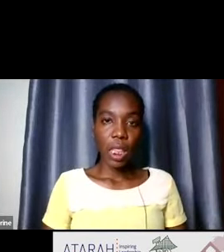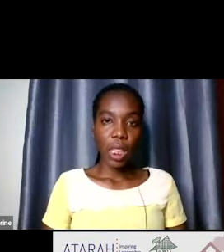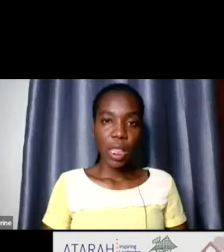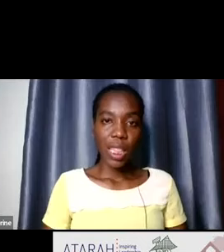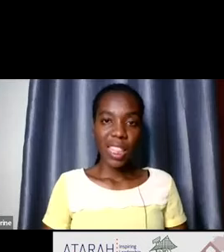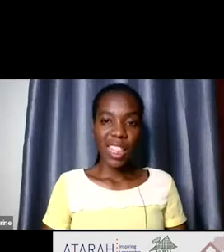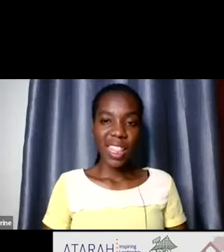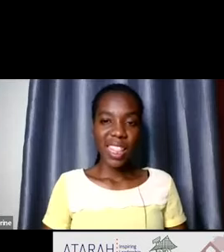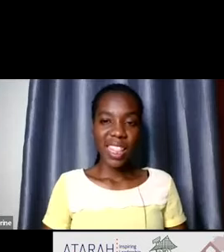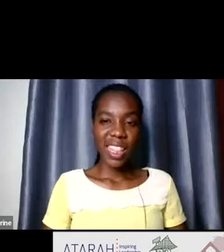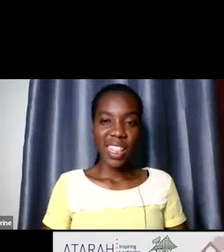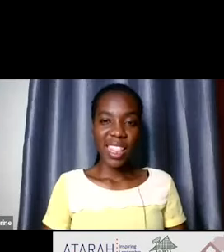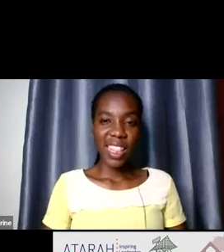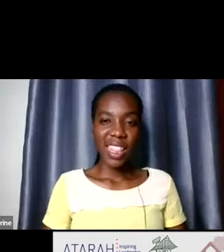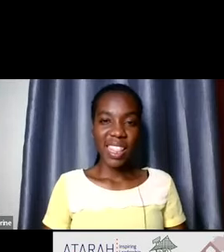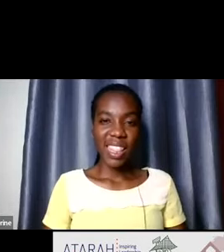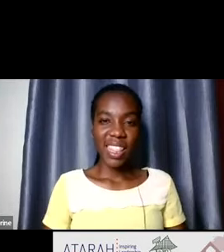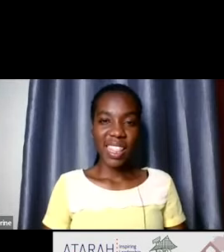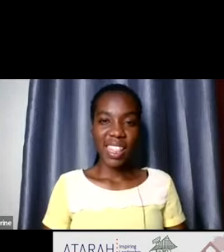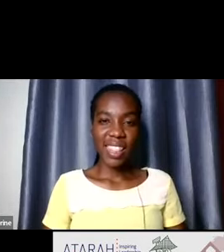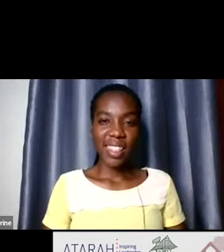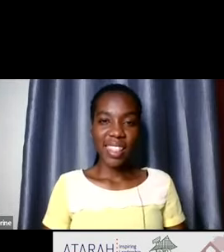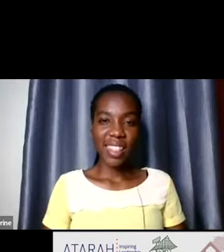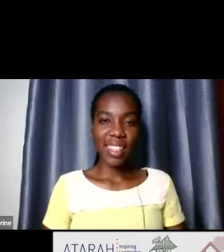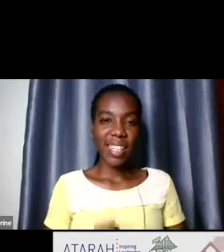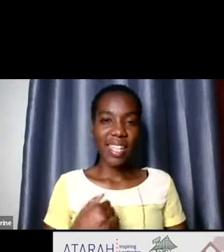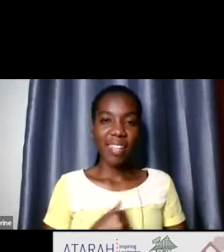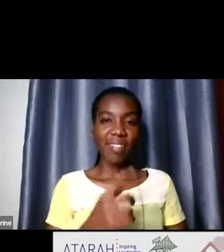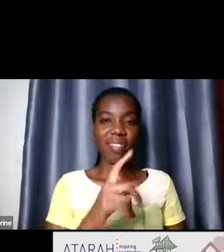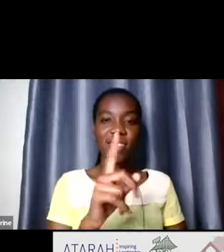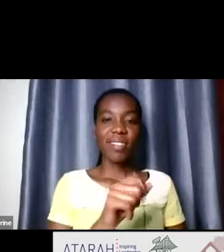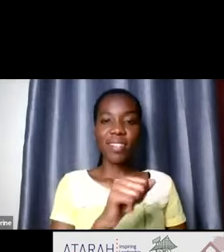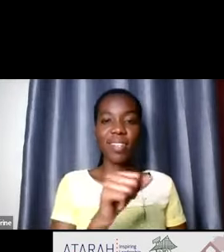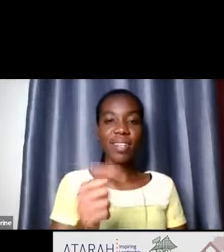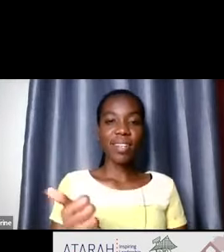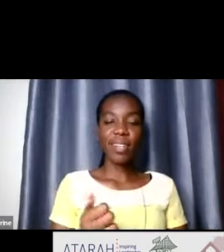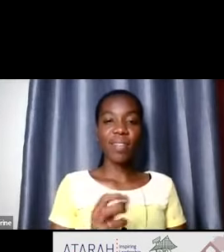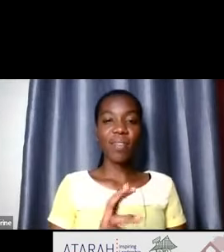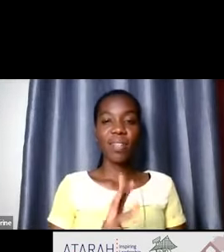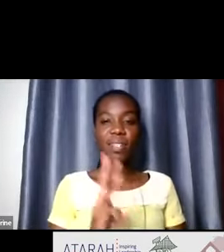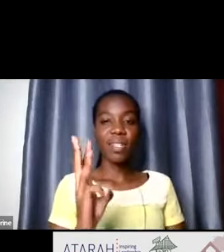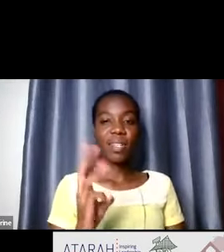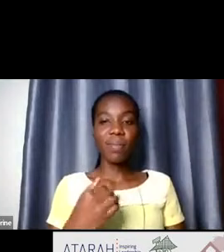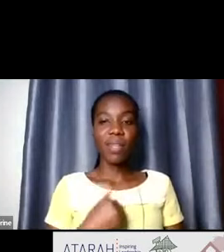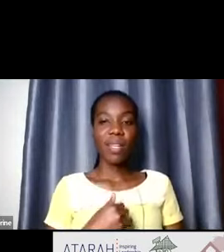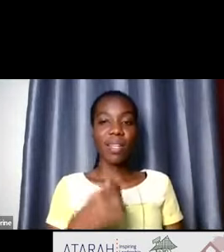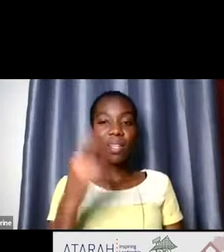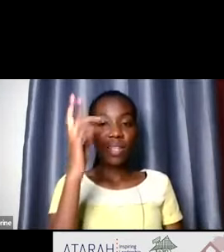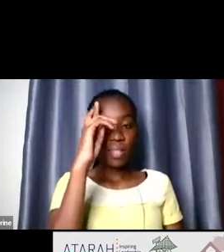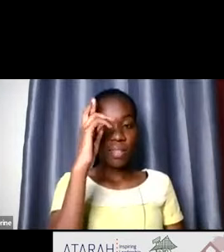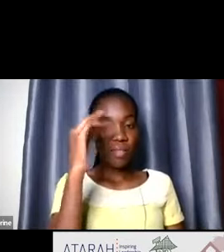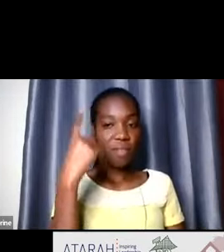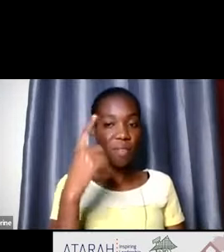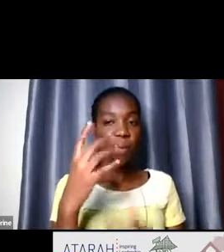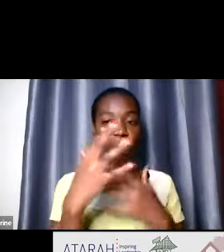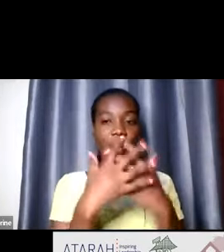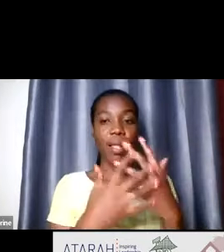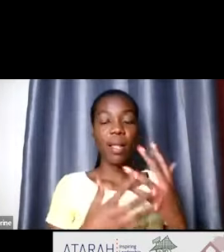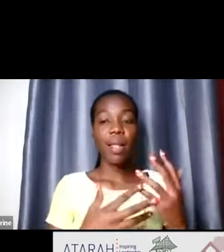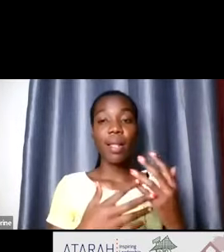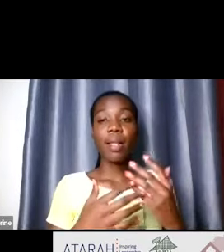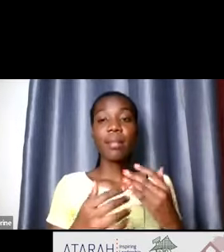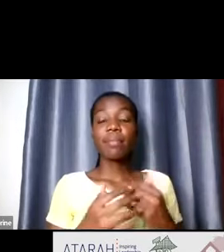What is the main, if I may take a question I've seen on the WhatsApp, what is the main purpose of the blood-brain barrier?